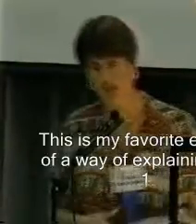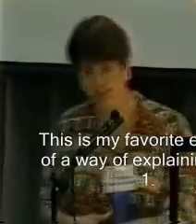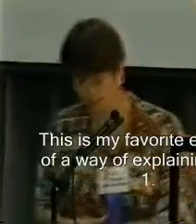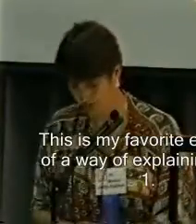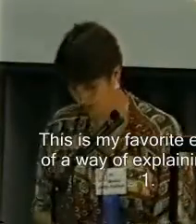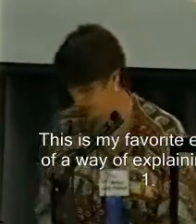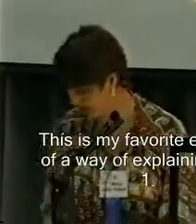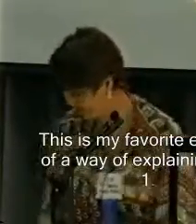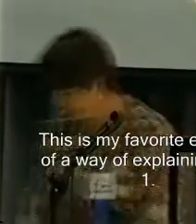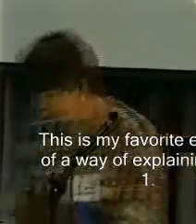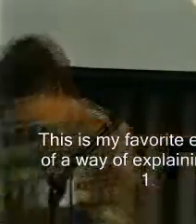explaining C1.